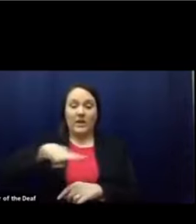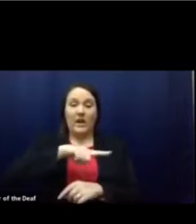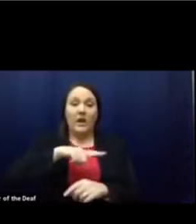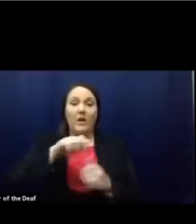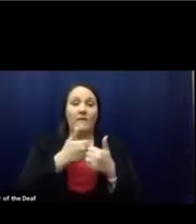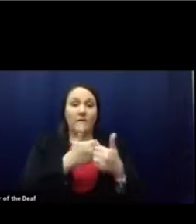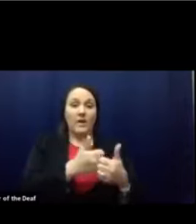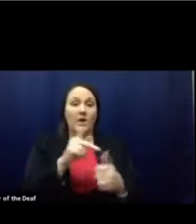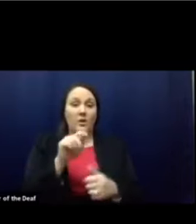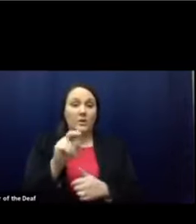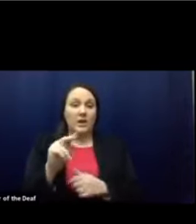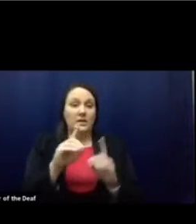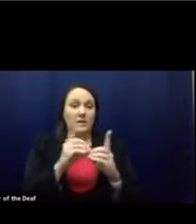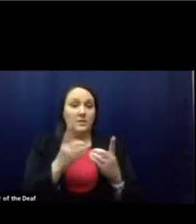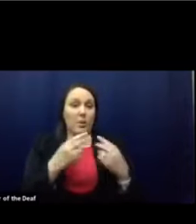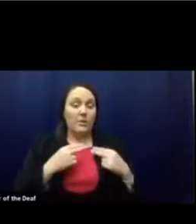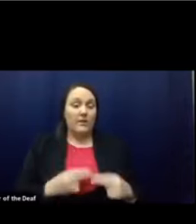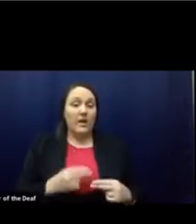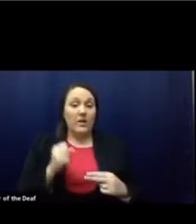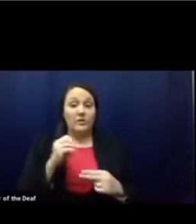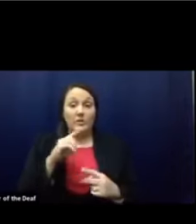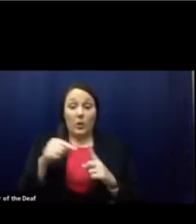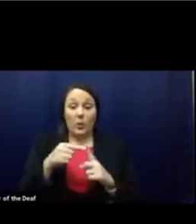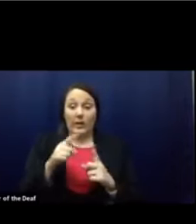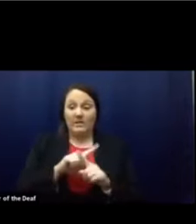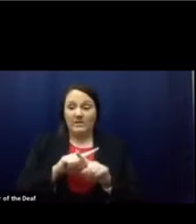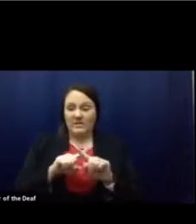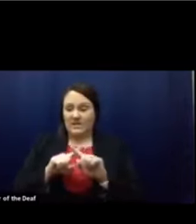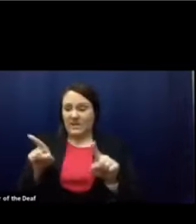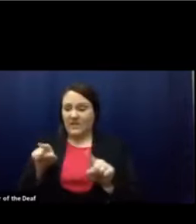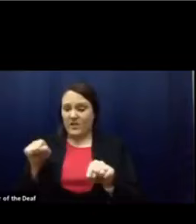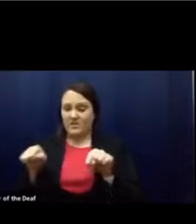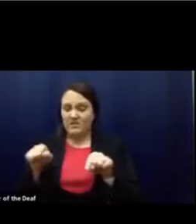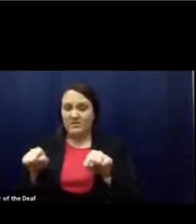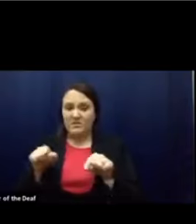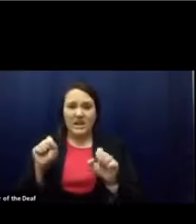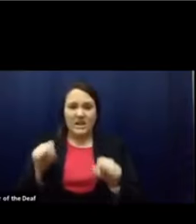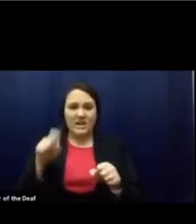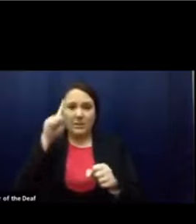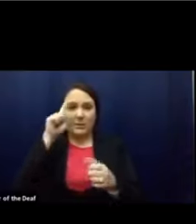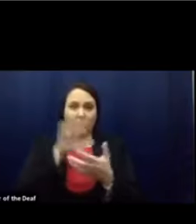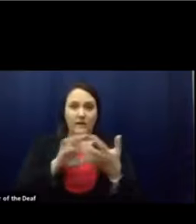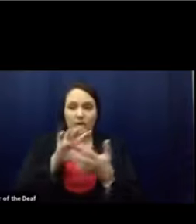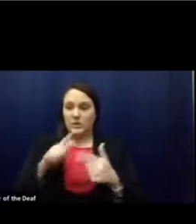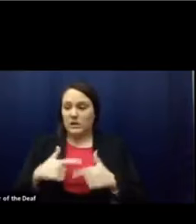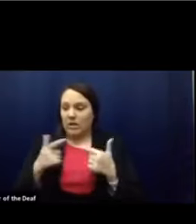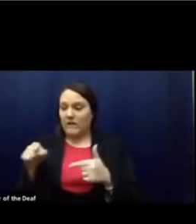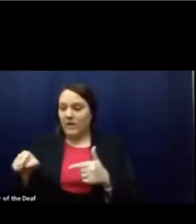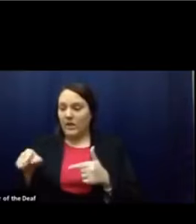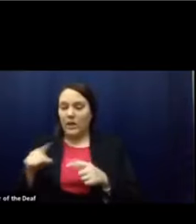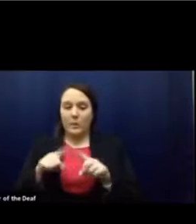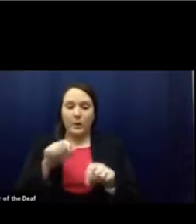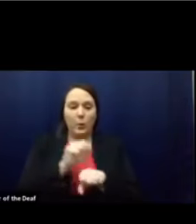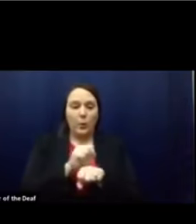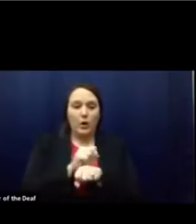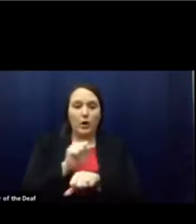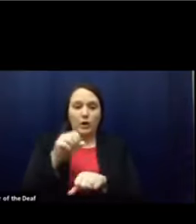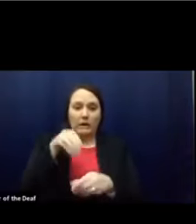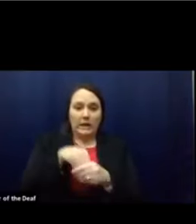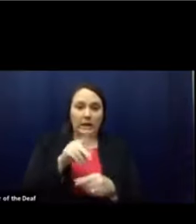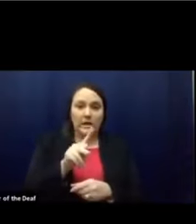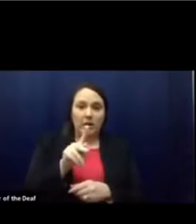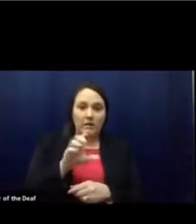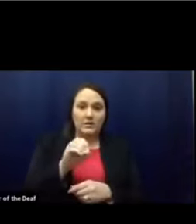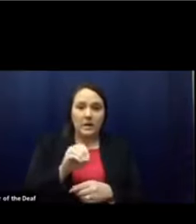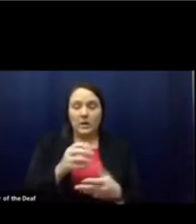Department of Health guidance. So when things are drastically different, it can be very confusing for people who might live in one county and work in another county